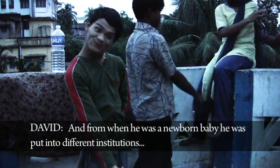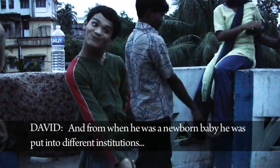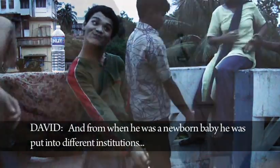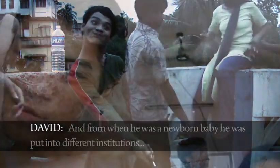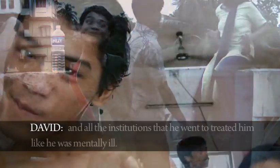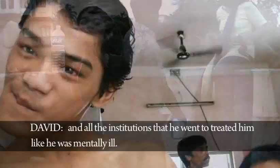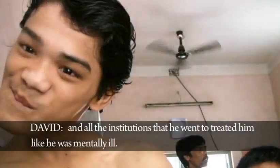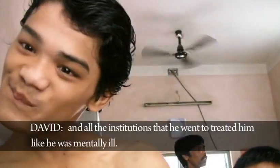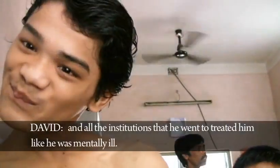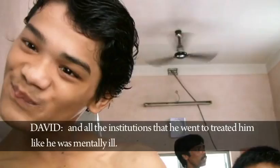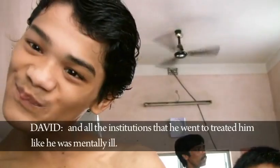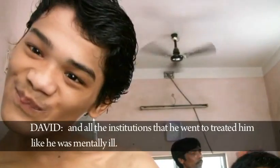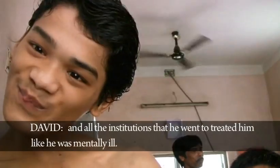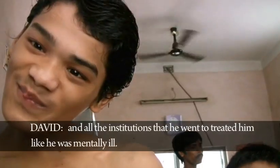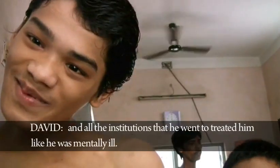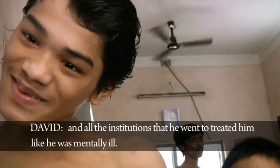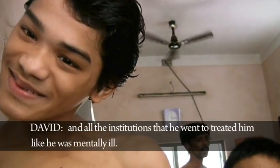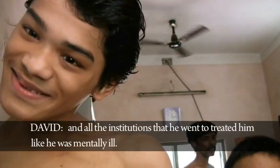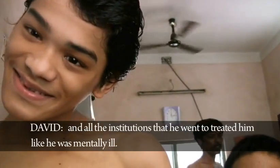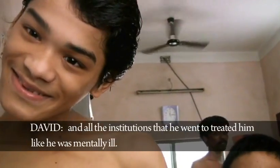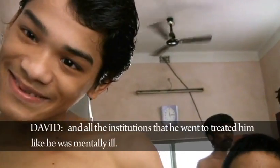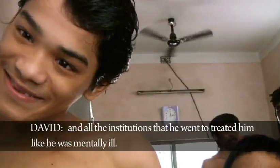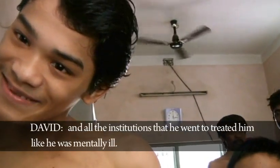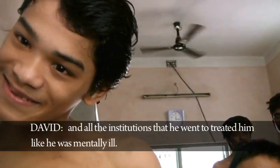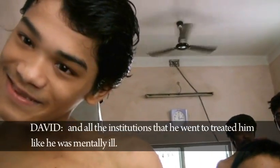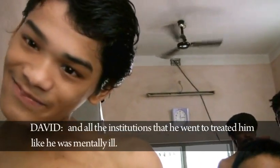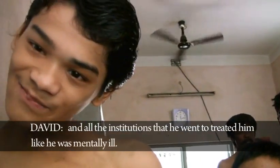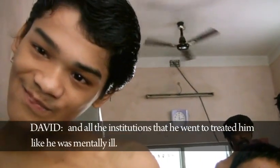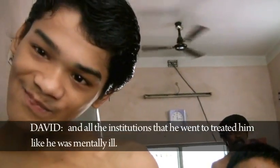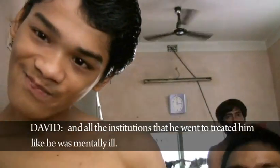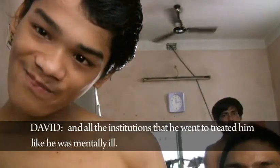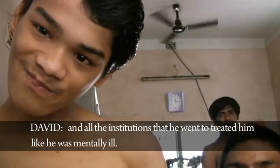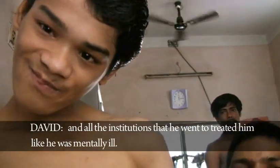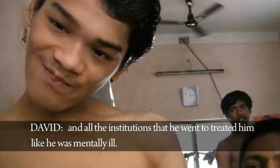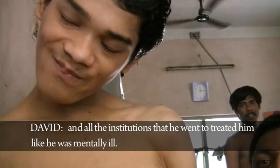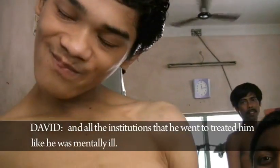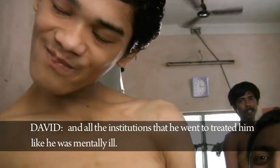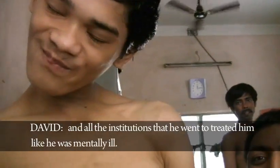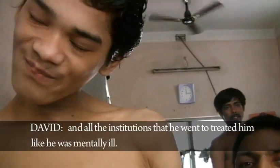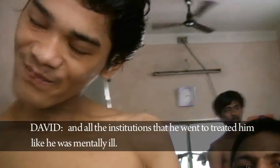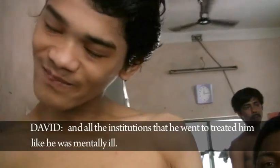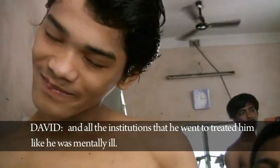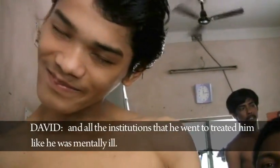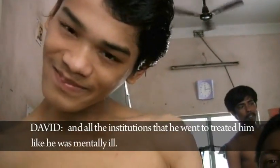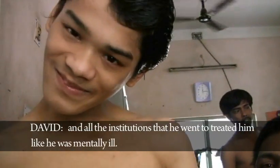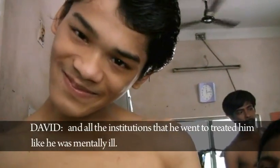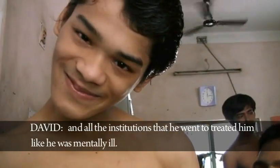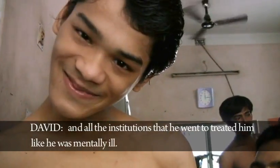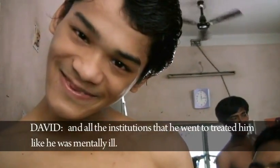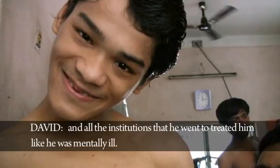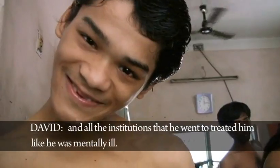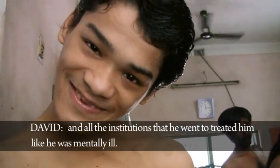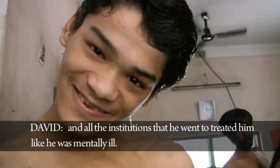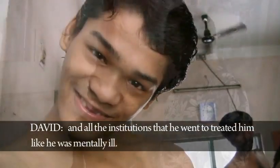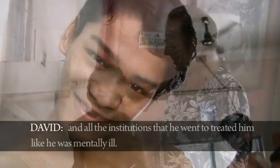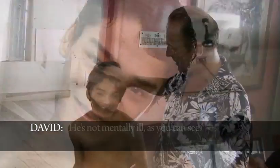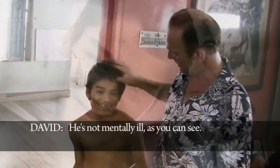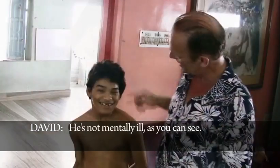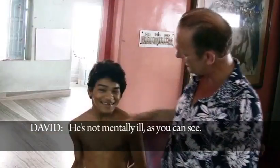institutions, and every institution that he went to, they all treated him that he was mentally ill. So he's not